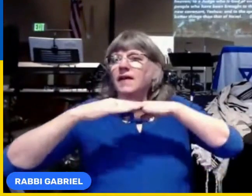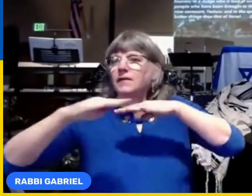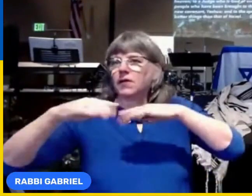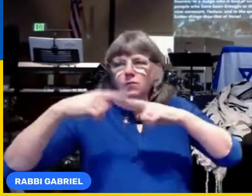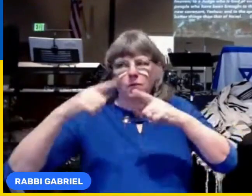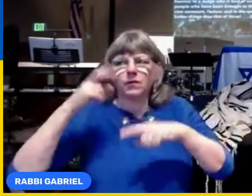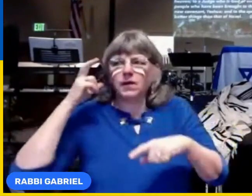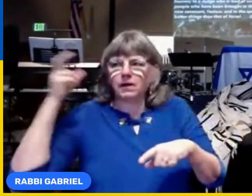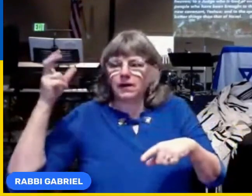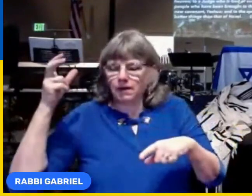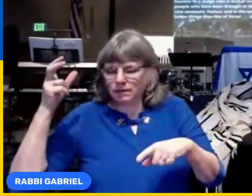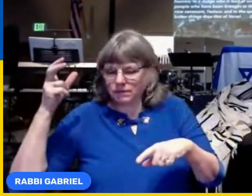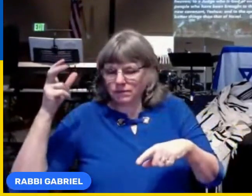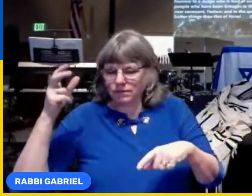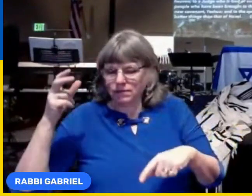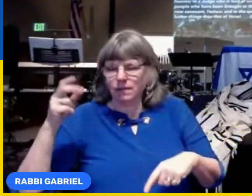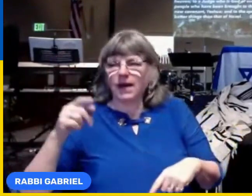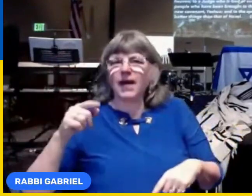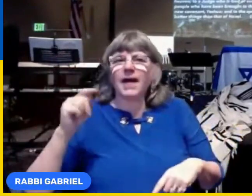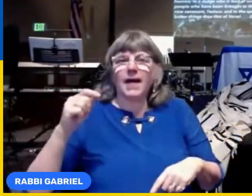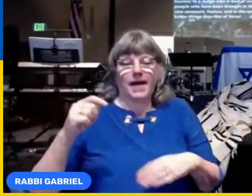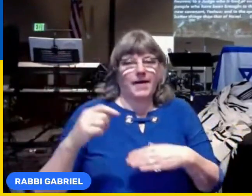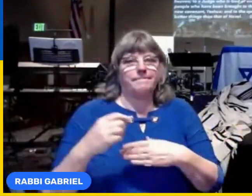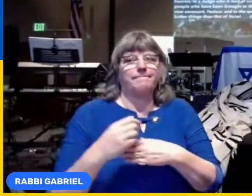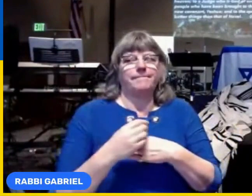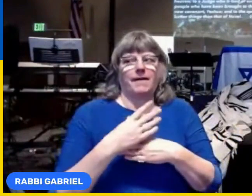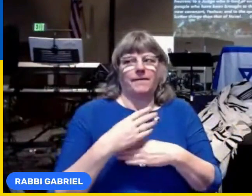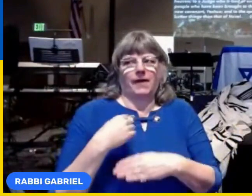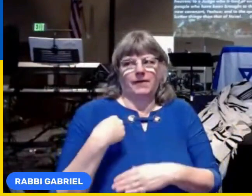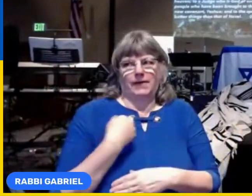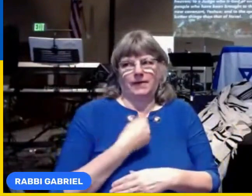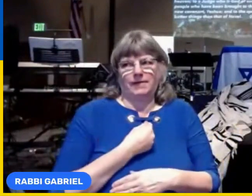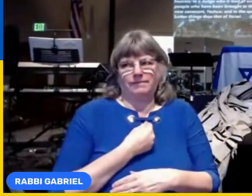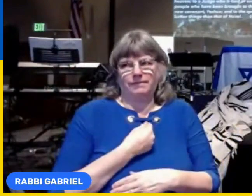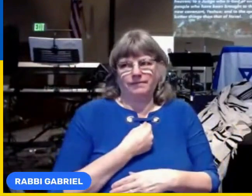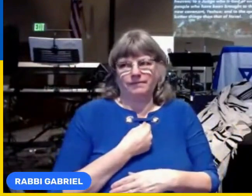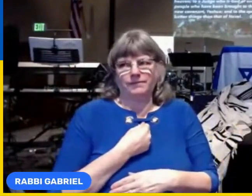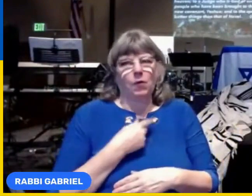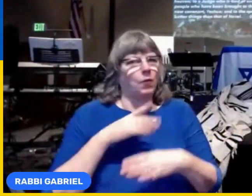when we do hear it, it never leaves us the same.